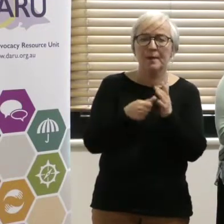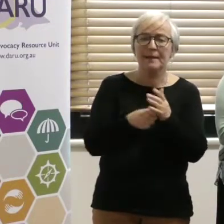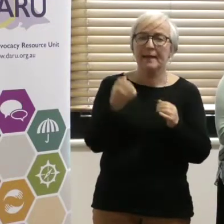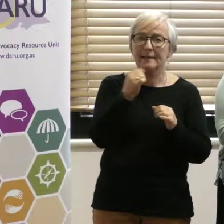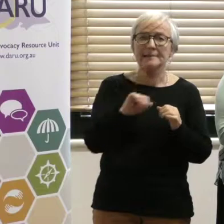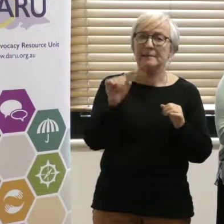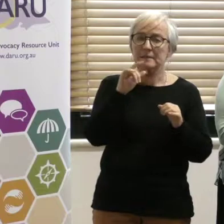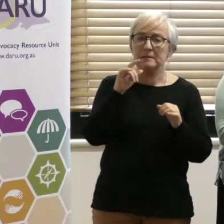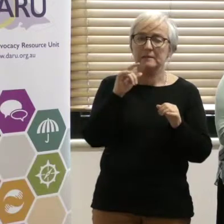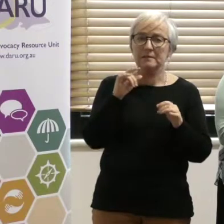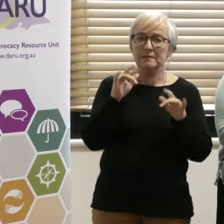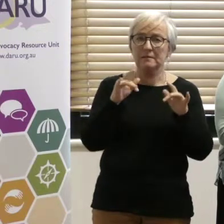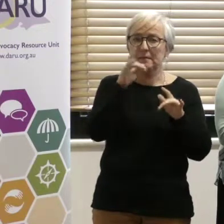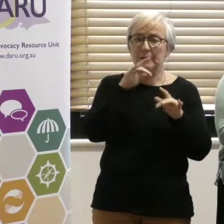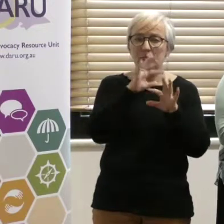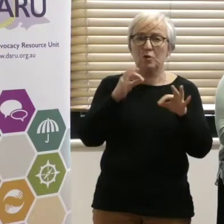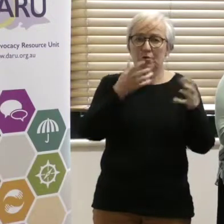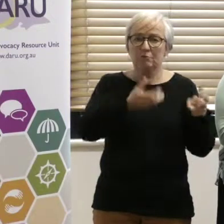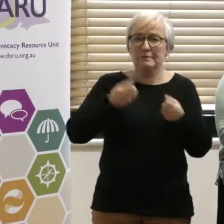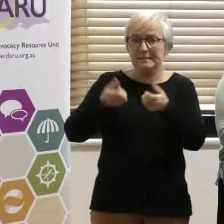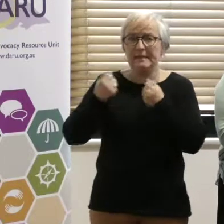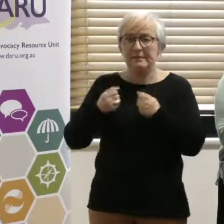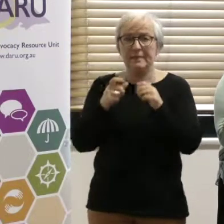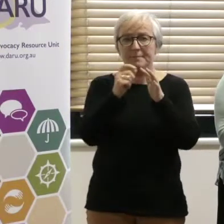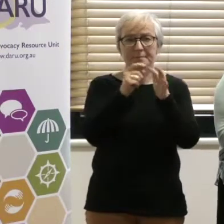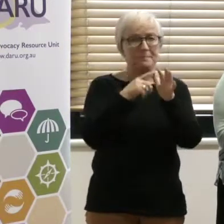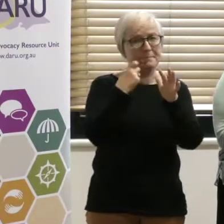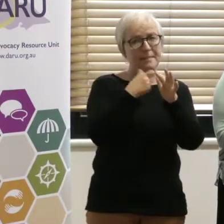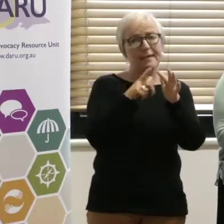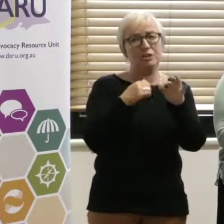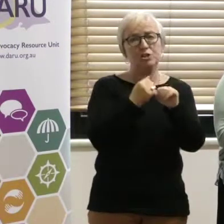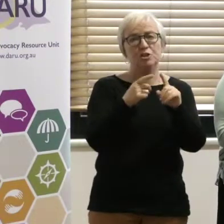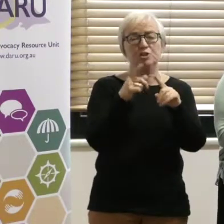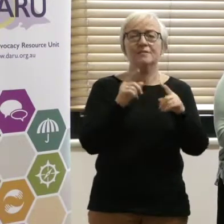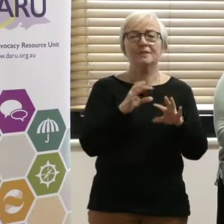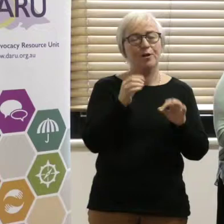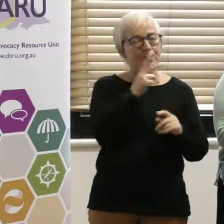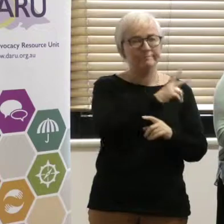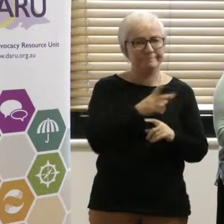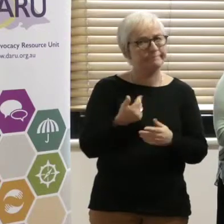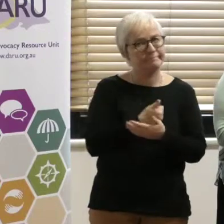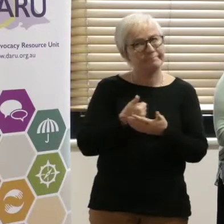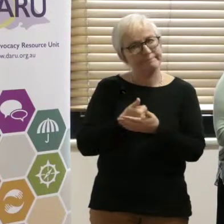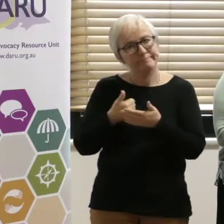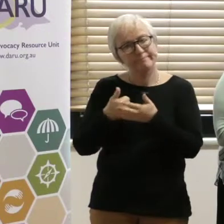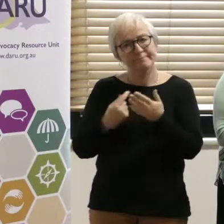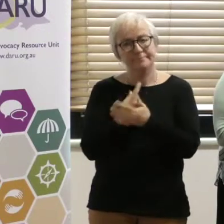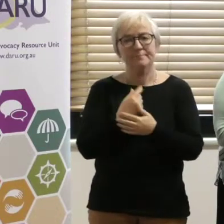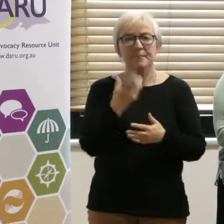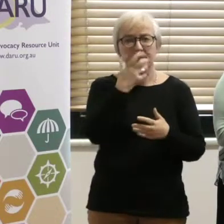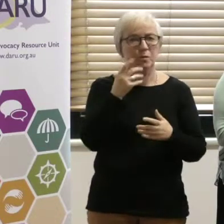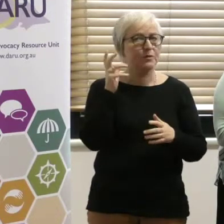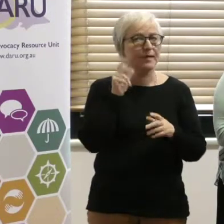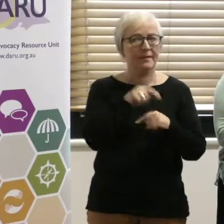not receiving that package. Okay. Yeah, no, again, that's not an uncommon circumstance, and I'm sorry to hear